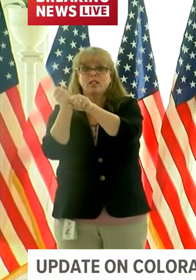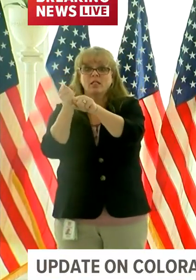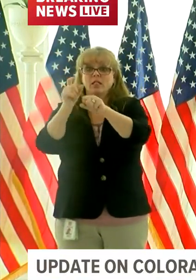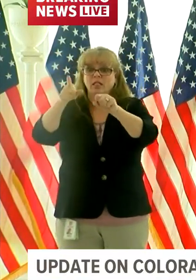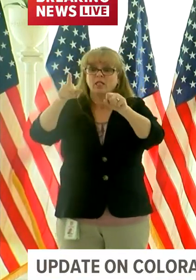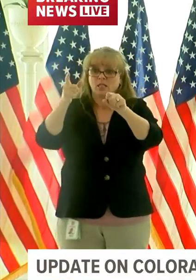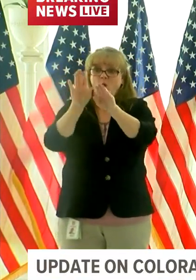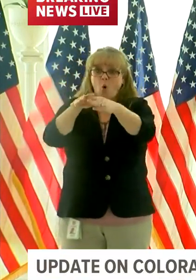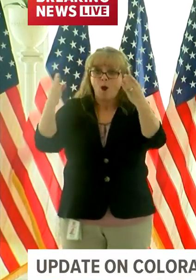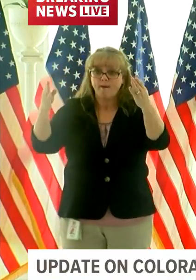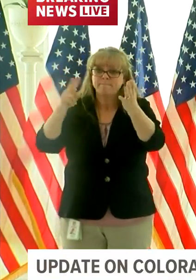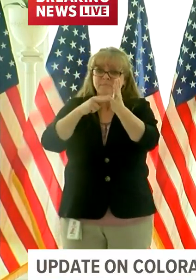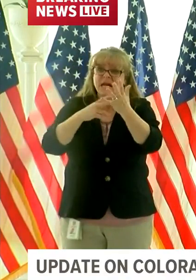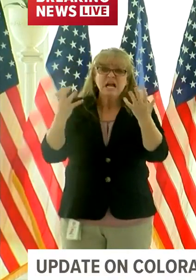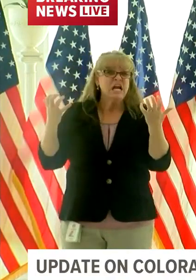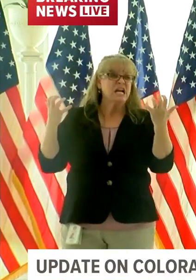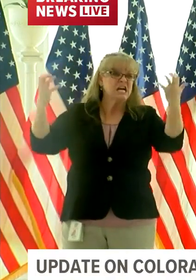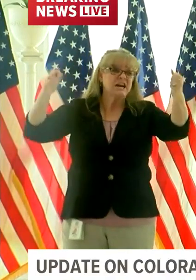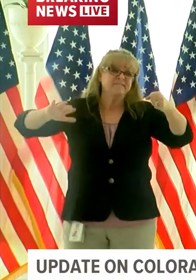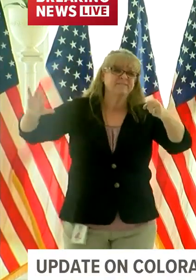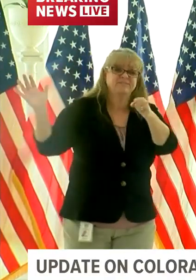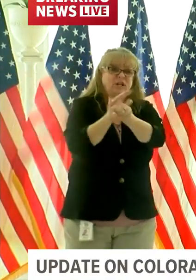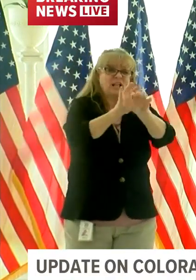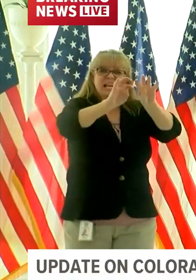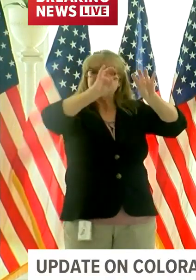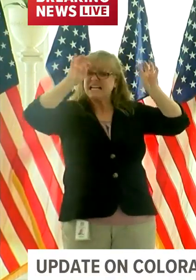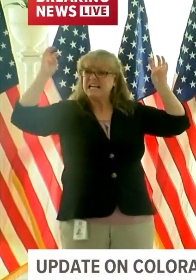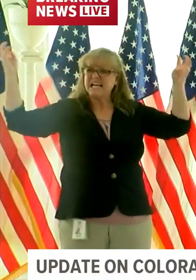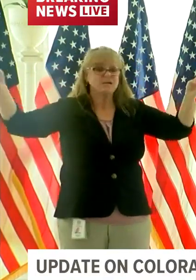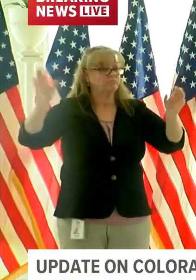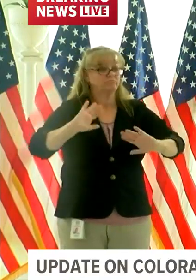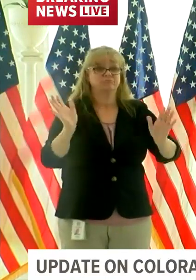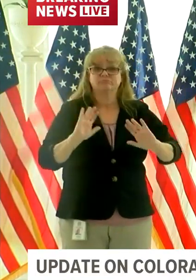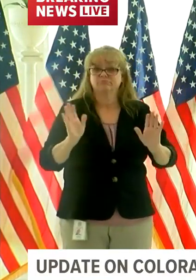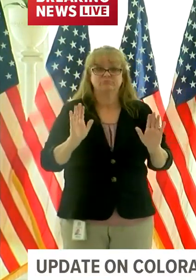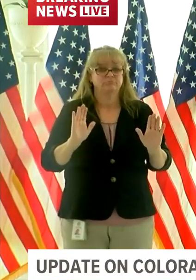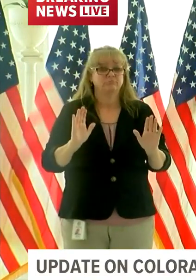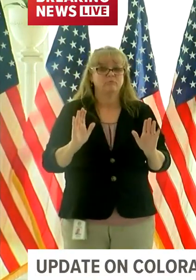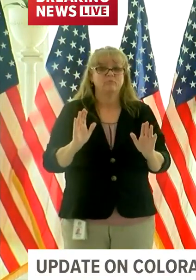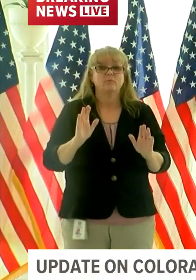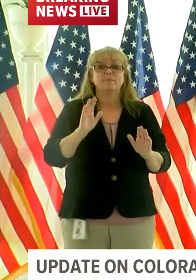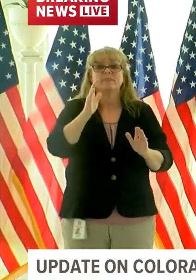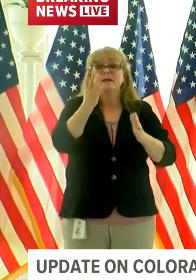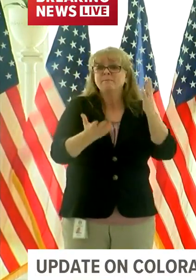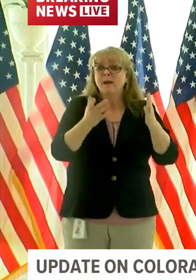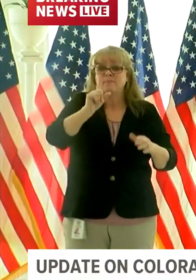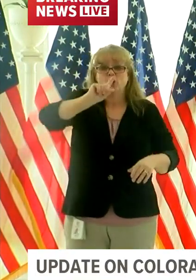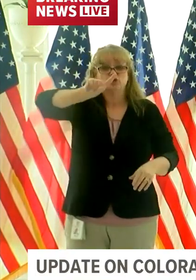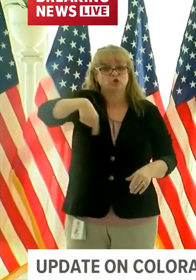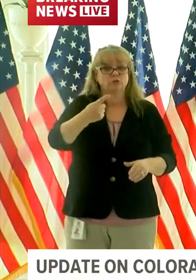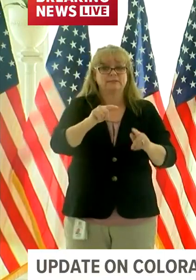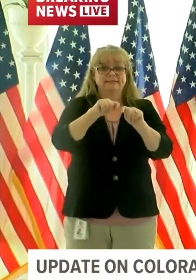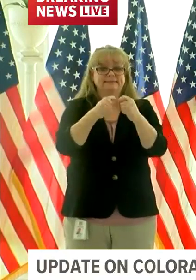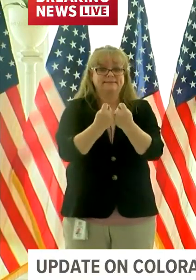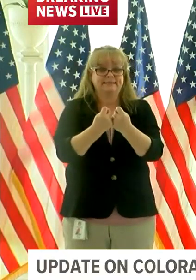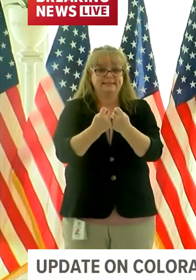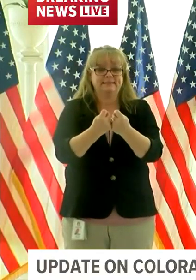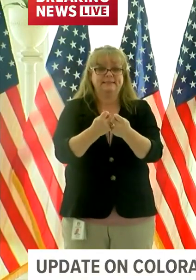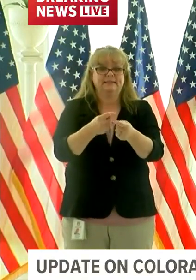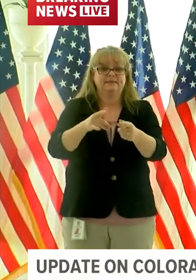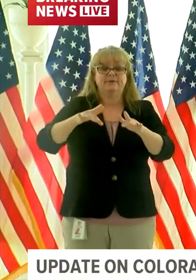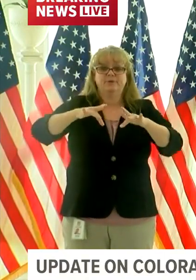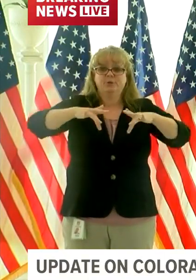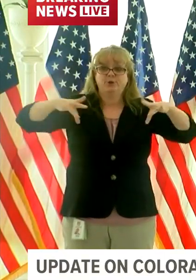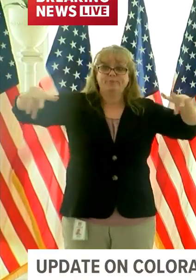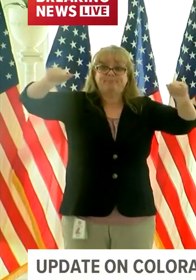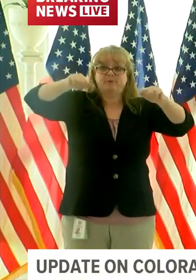empty stadiums at spring training facilities in Arizona, televised. They're looking at all those different things. But Coloradans know, well, in general,